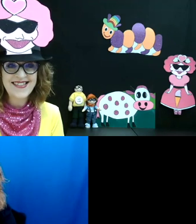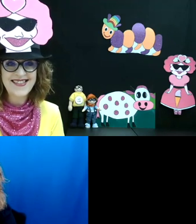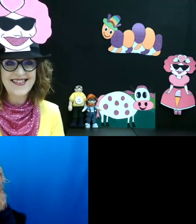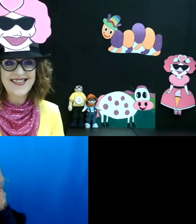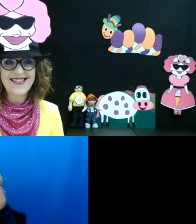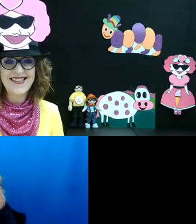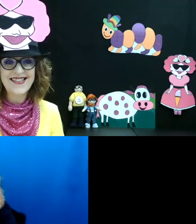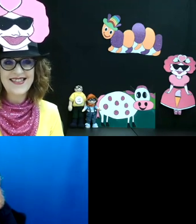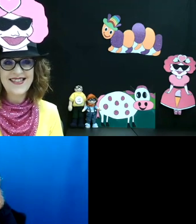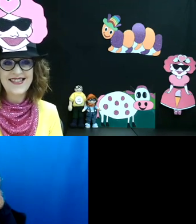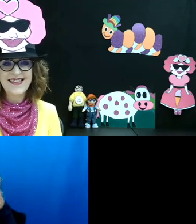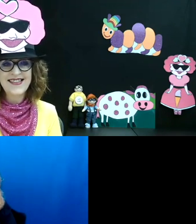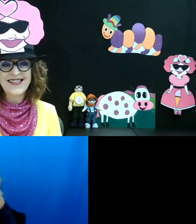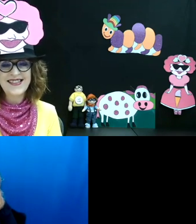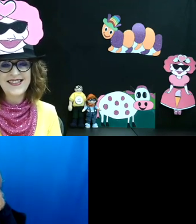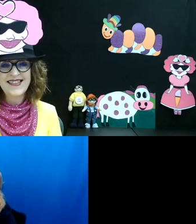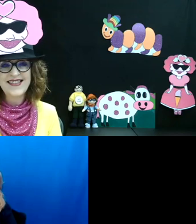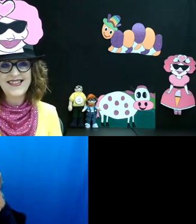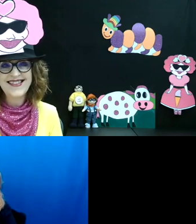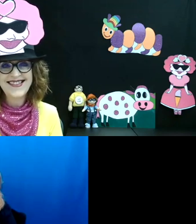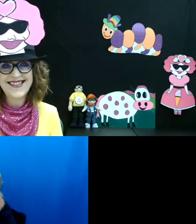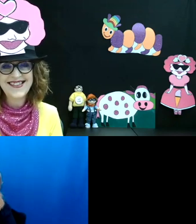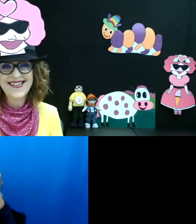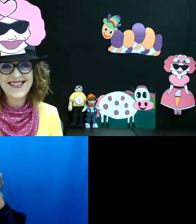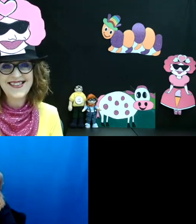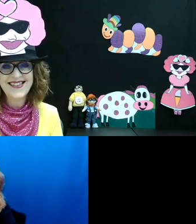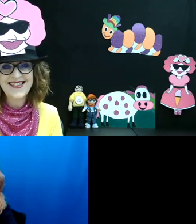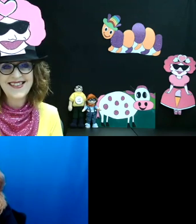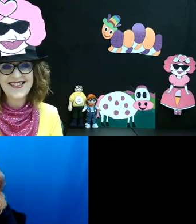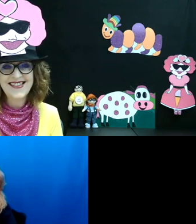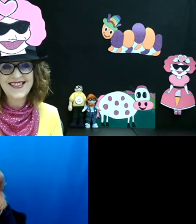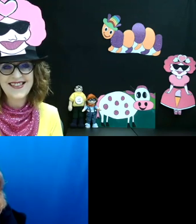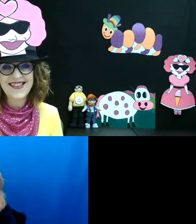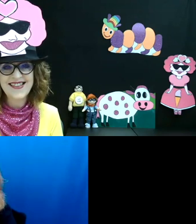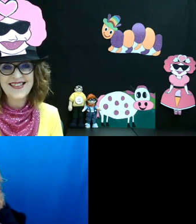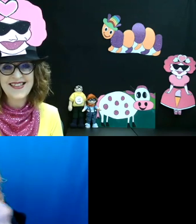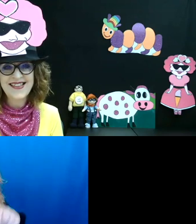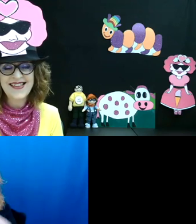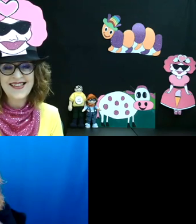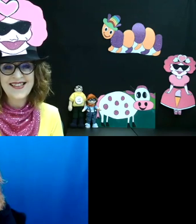able to see Lo Freeman, our wonderful interpreter, on your screen.